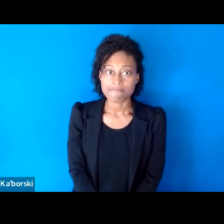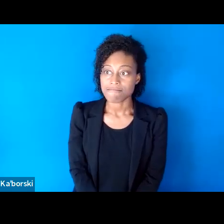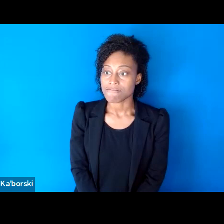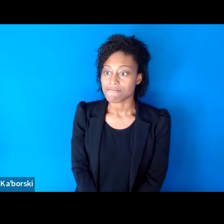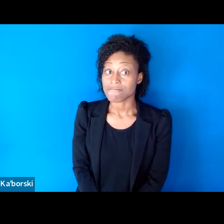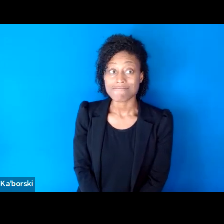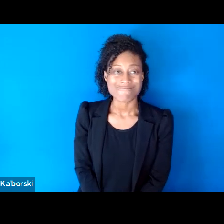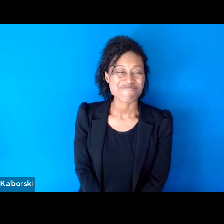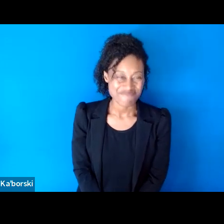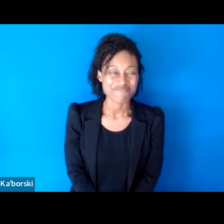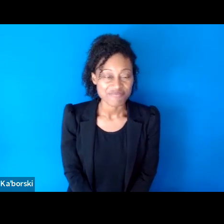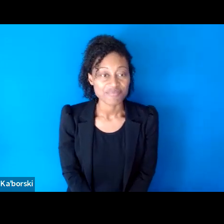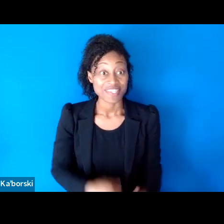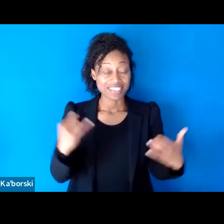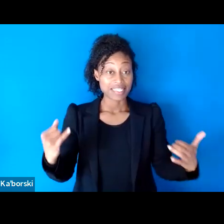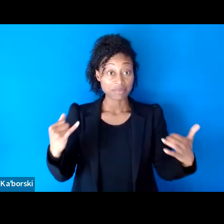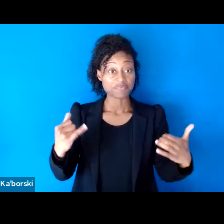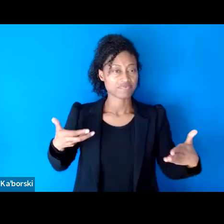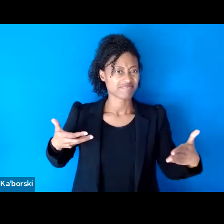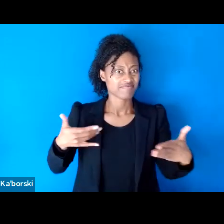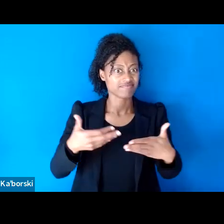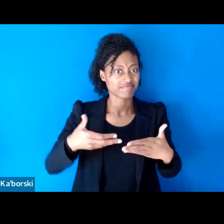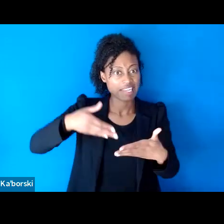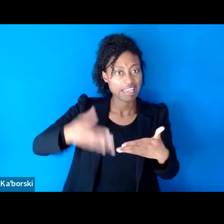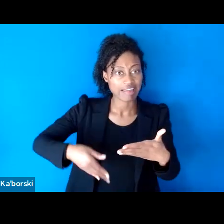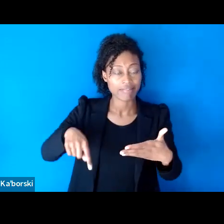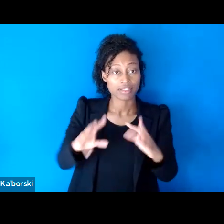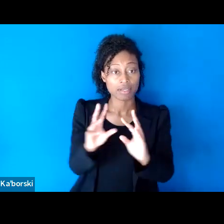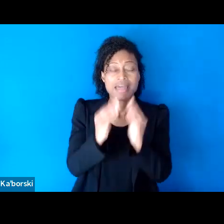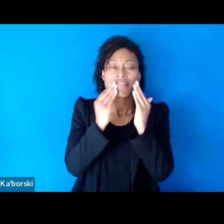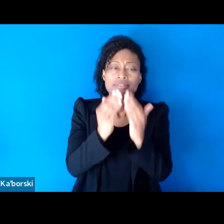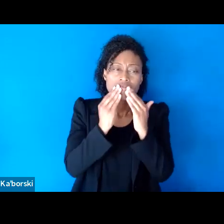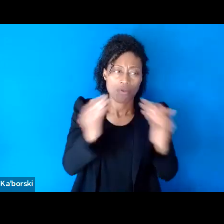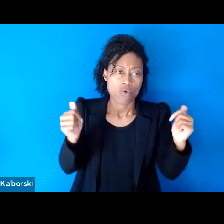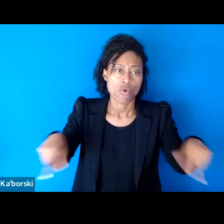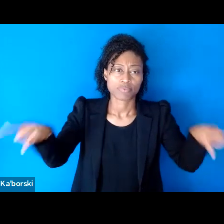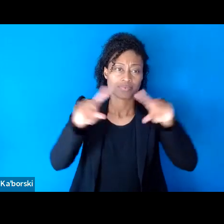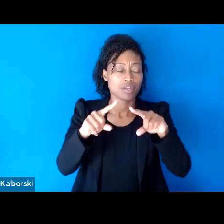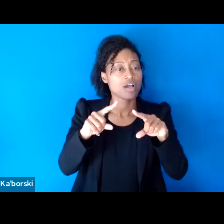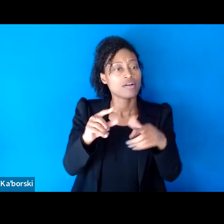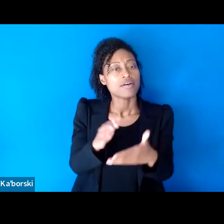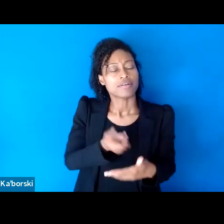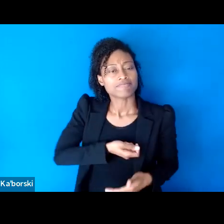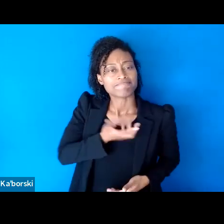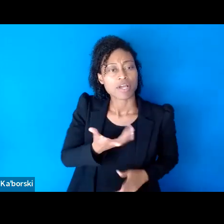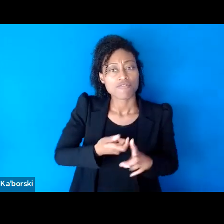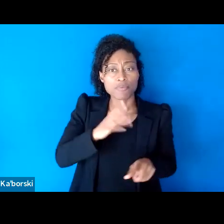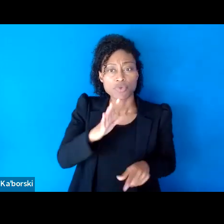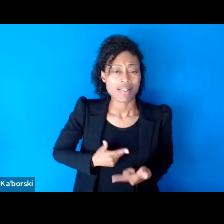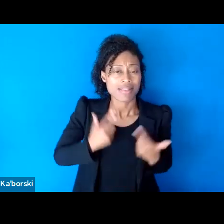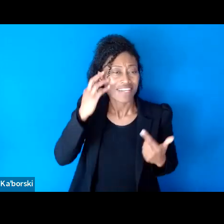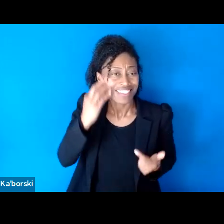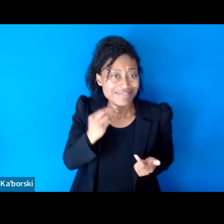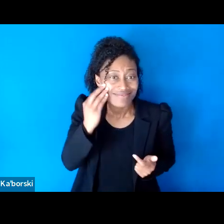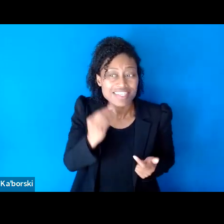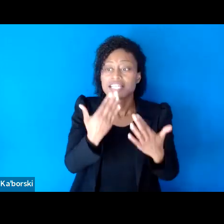As we're coming to the end of this meeting, I just want to say thank you, everybody, for just sharing from your lived experience. I want to thank people